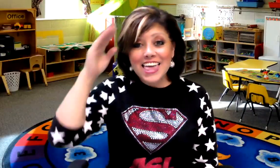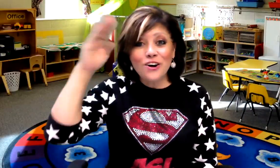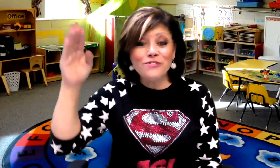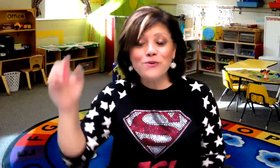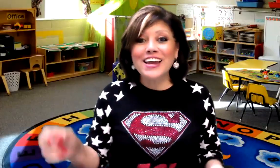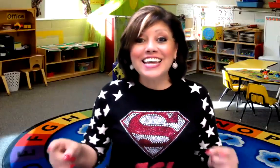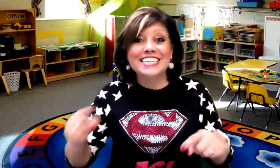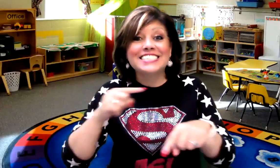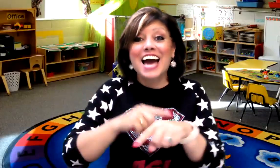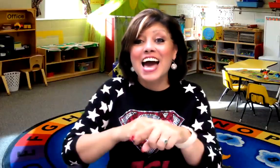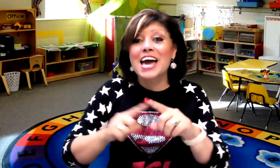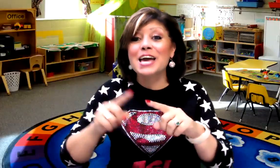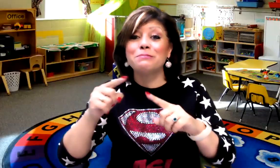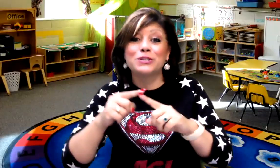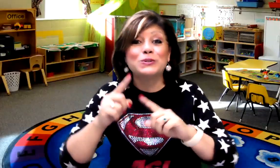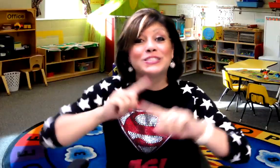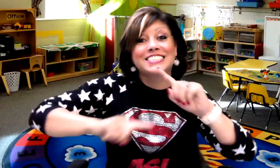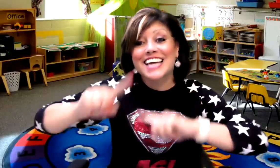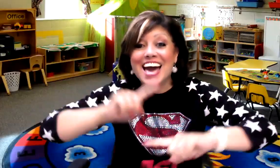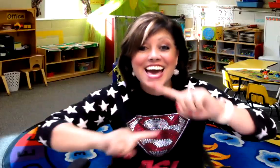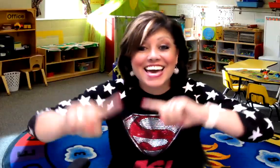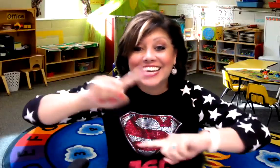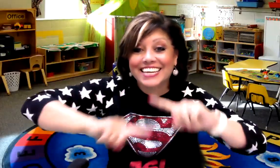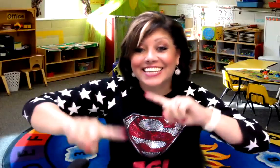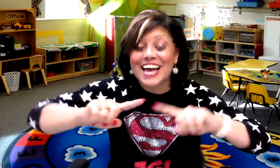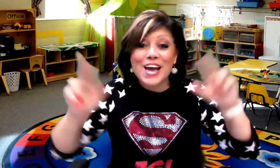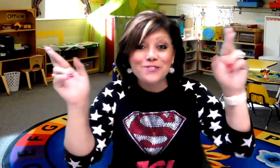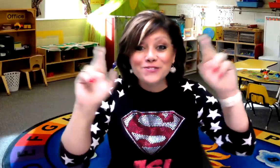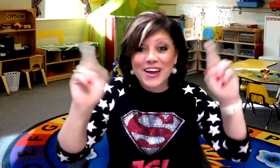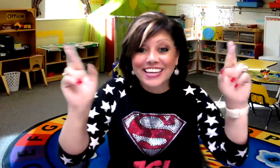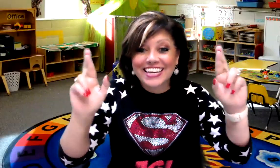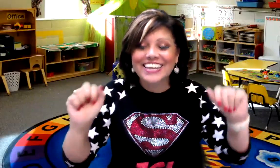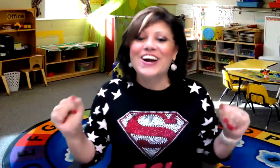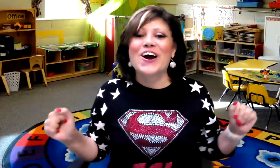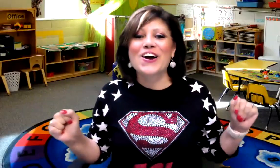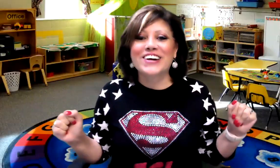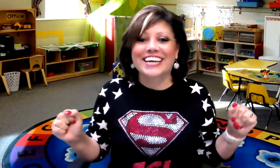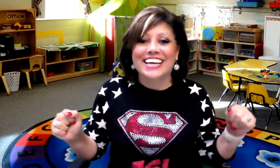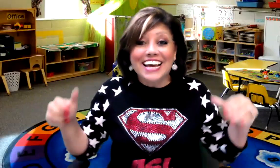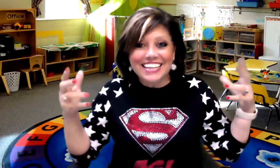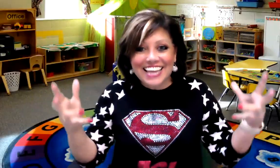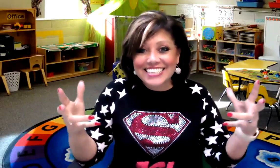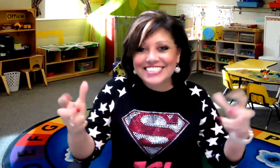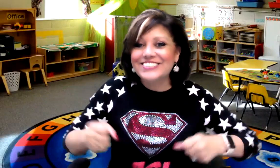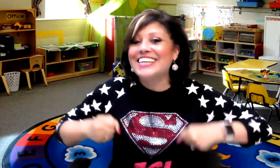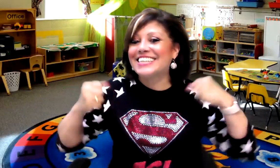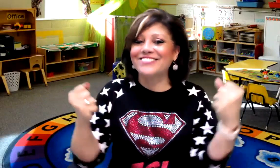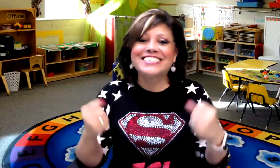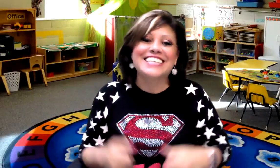Hello, everyone. It is time to sign. We ready? All right. Let's do it. Time to sign